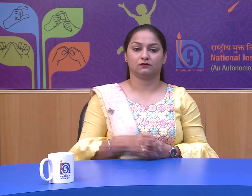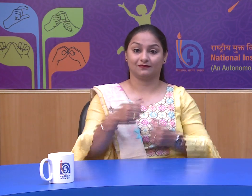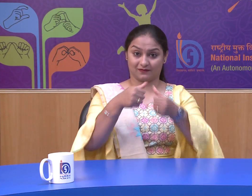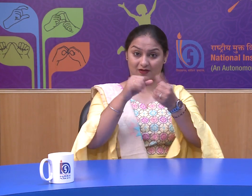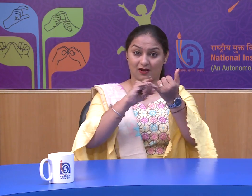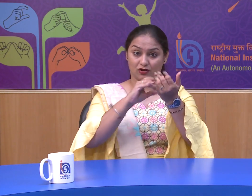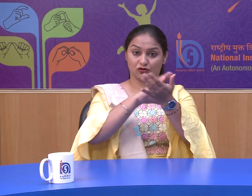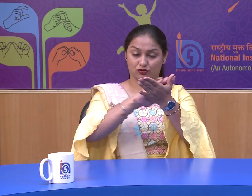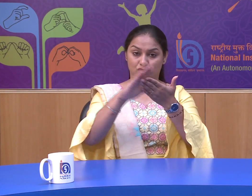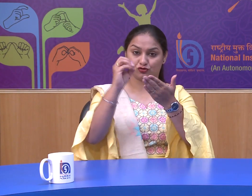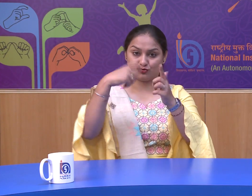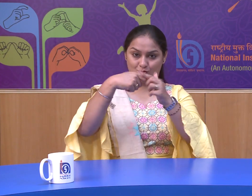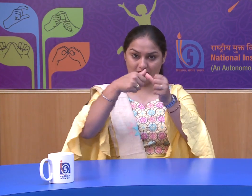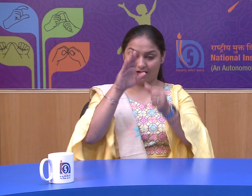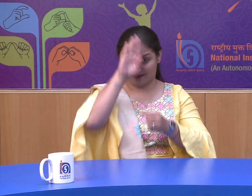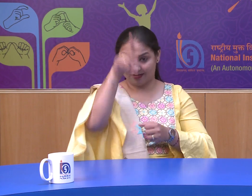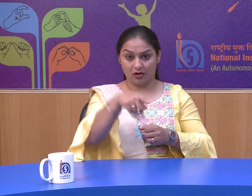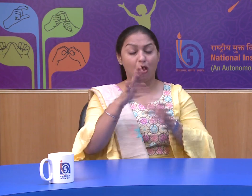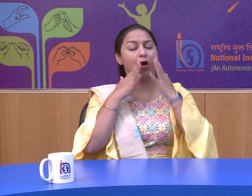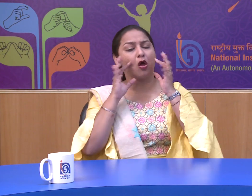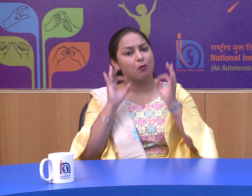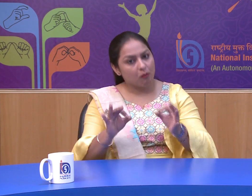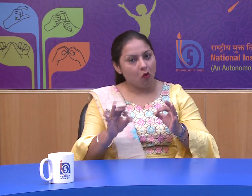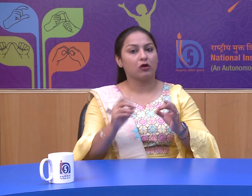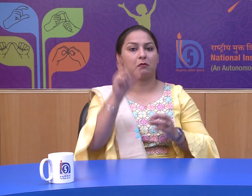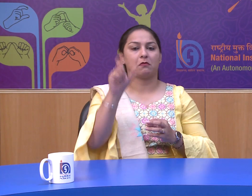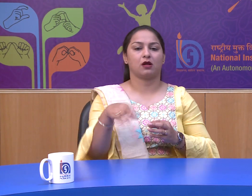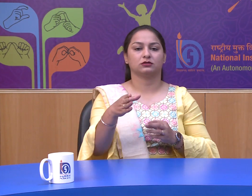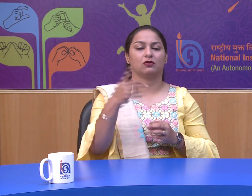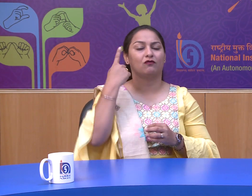Ashoka is an important character in history of India.